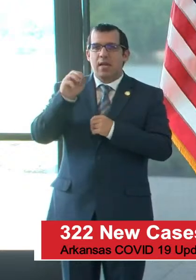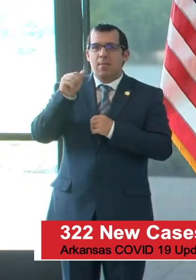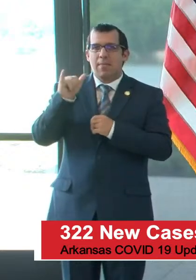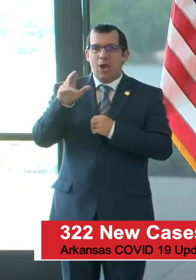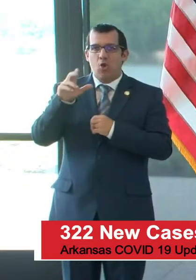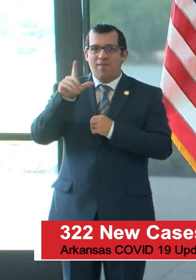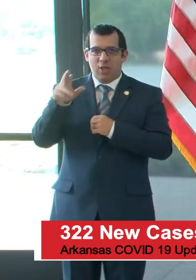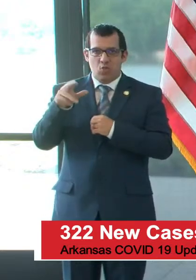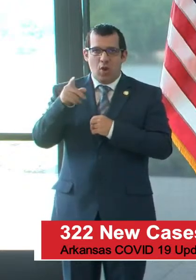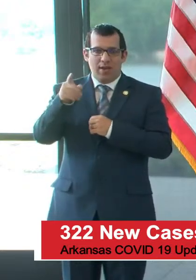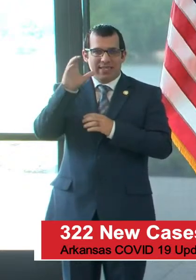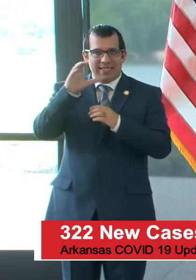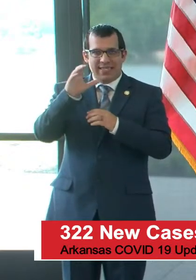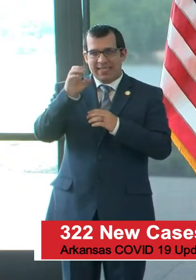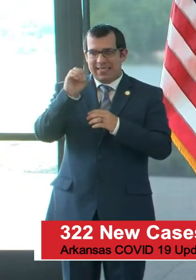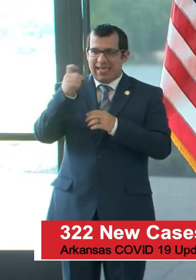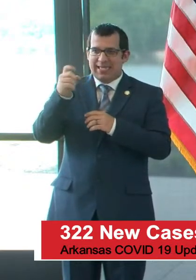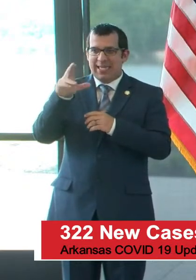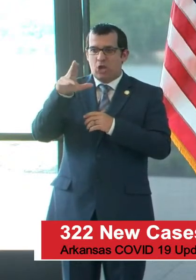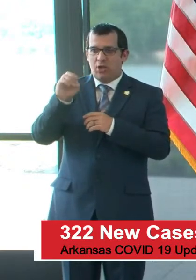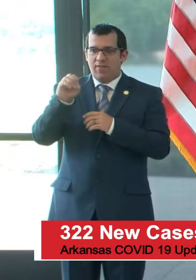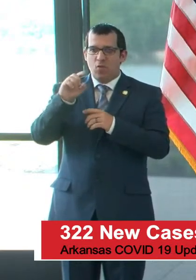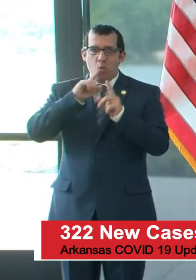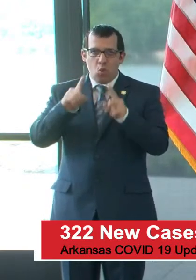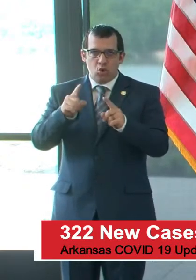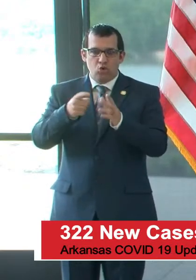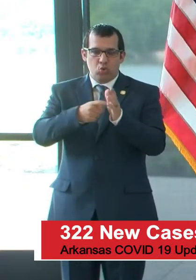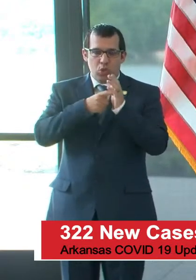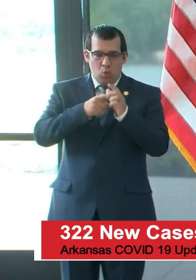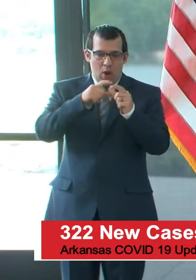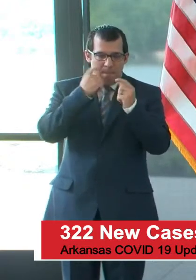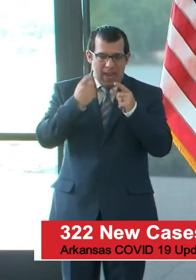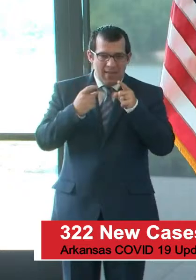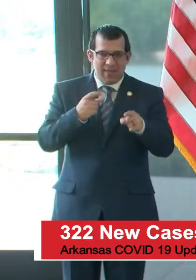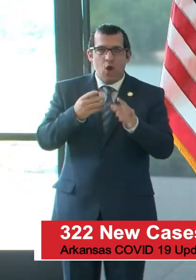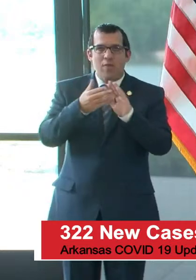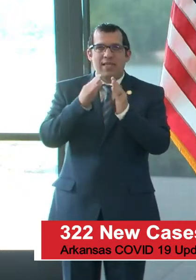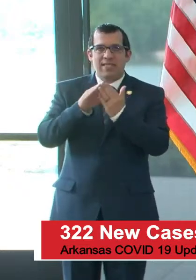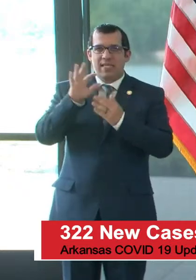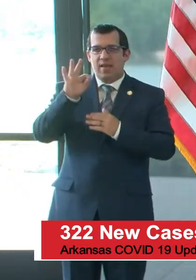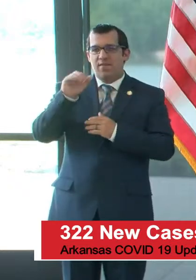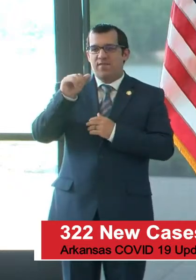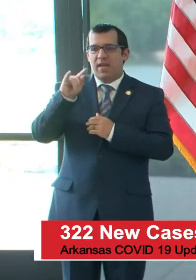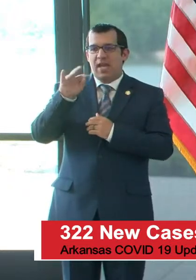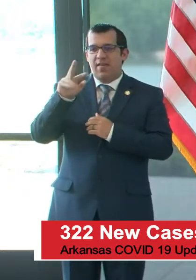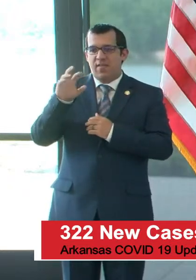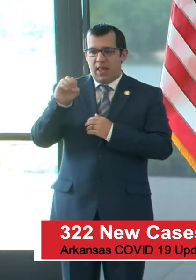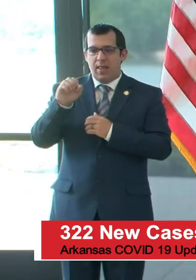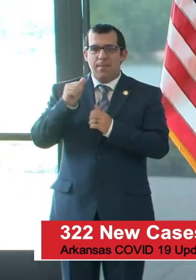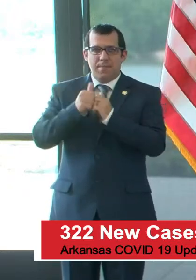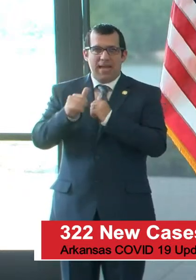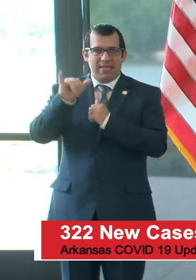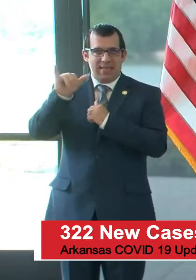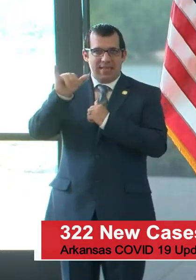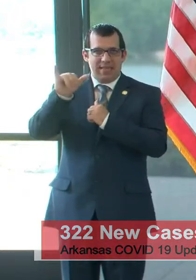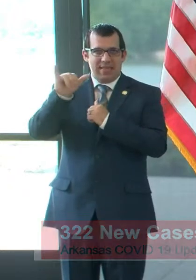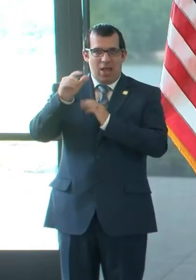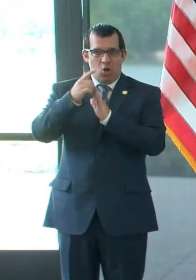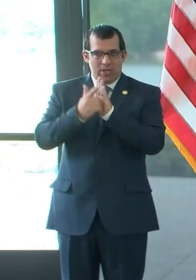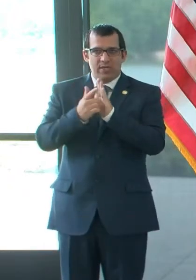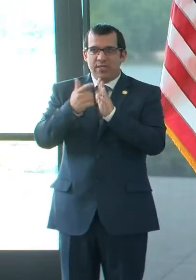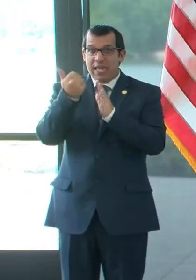Little Rock seeking an executive order to require people wearing masks there, and then the city of Fayetteville passing its ordinance. Any plans to